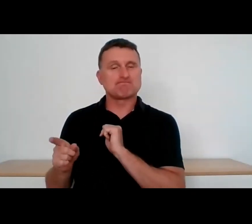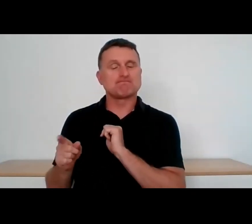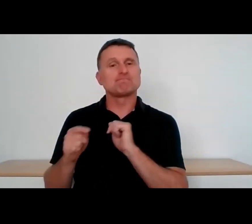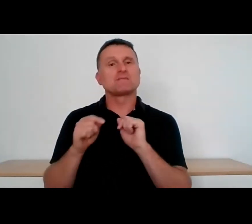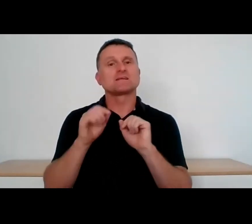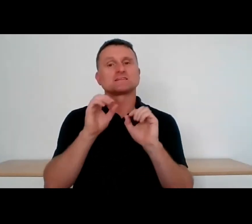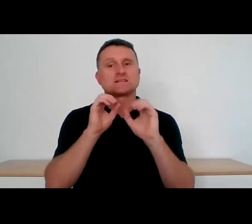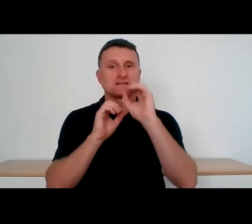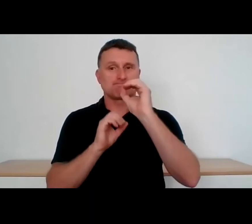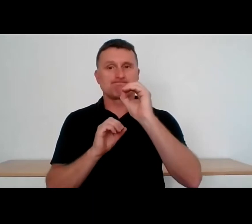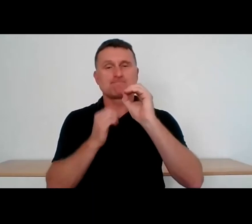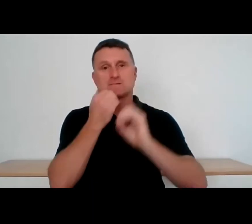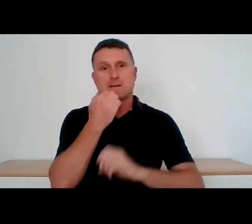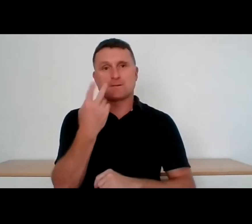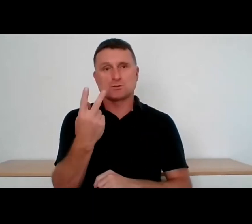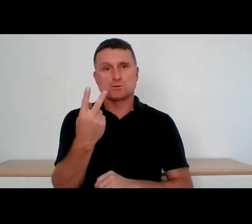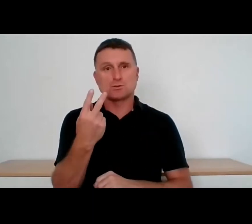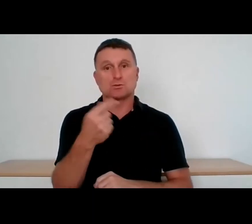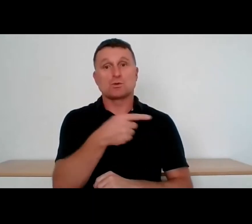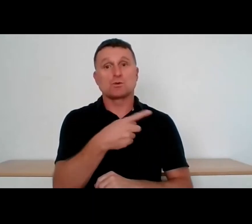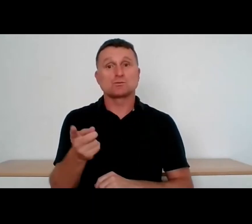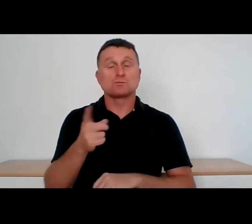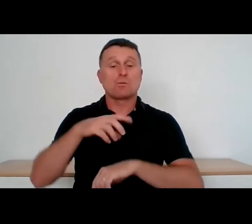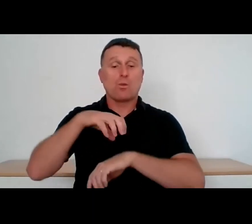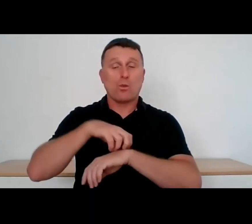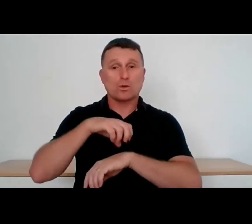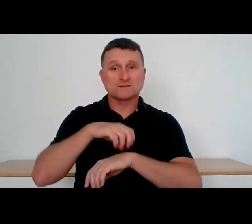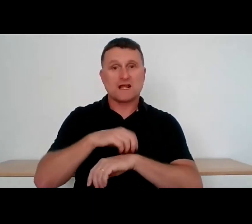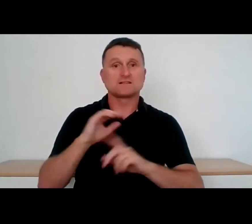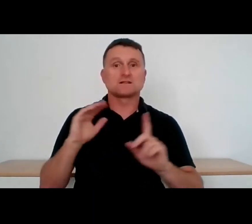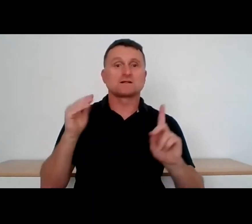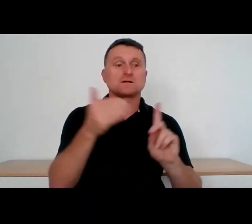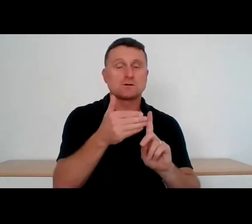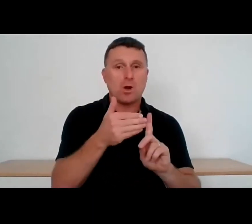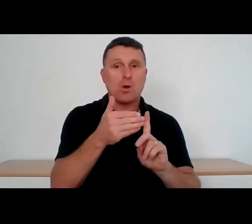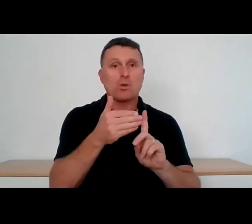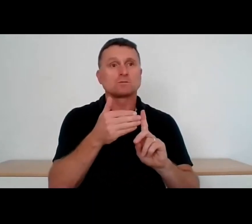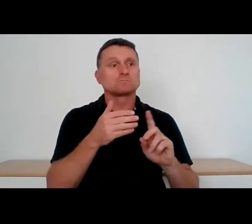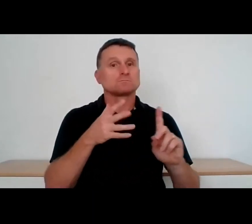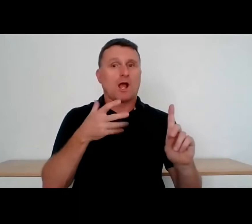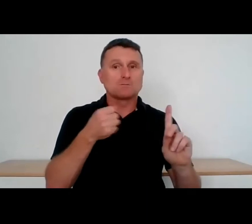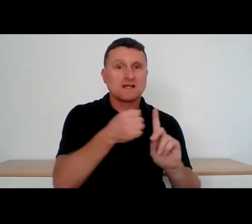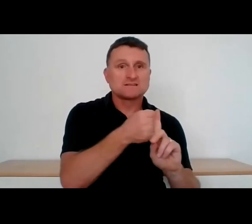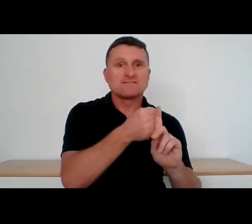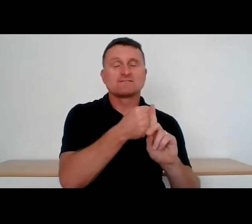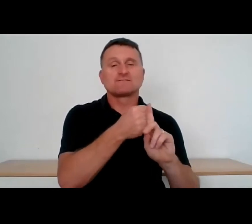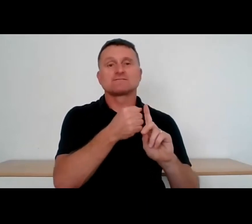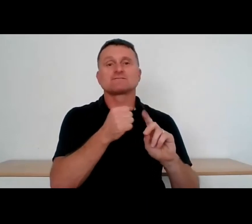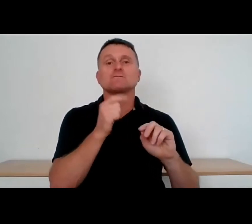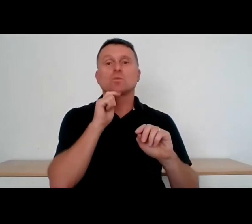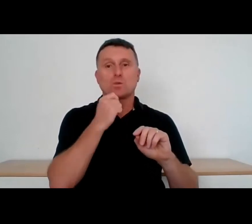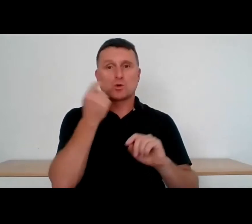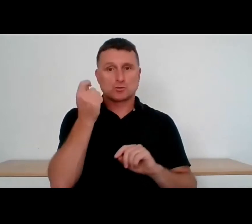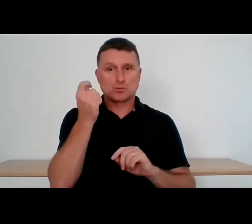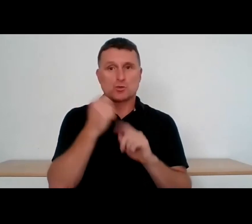Note your organisation's goals and objectives and desired outcomes, which we will talk about in a minute in stage